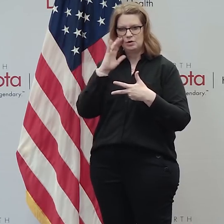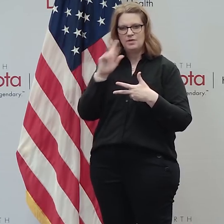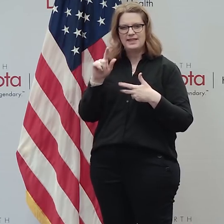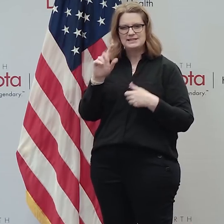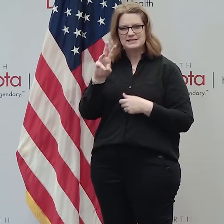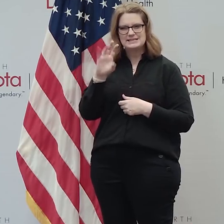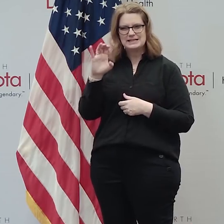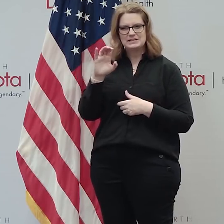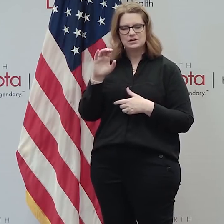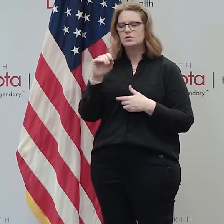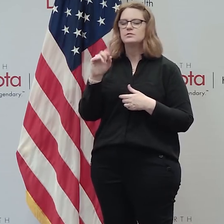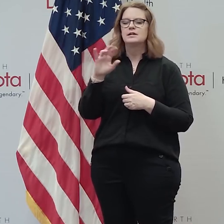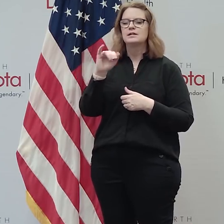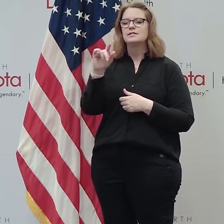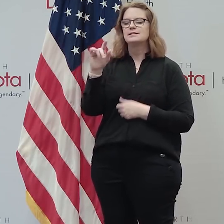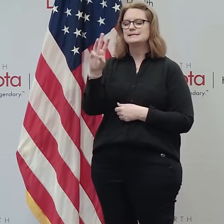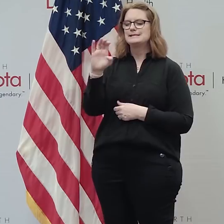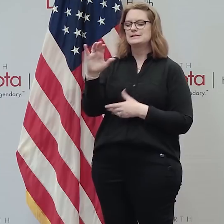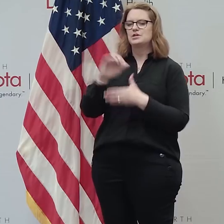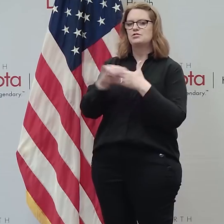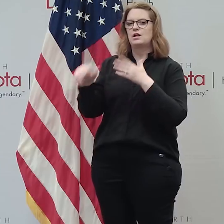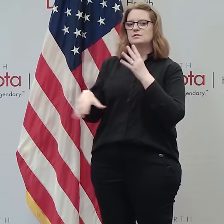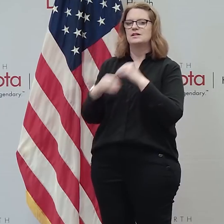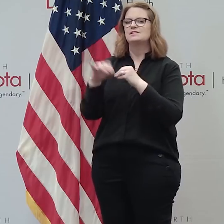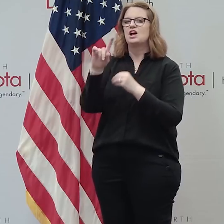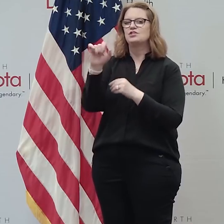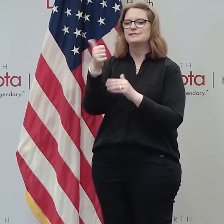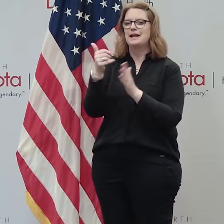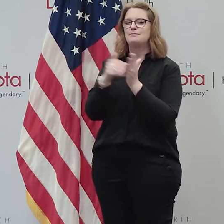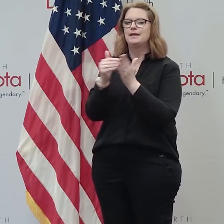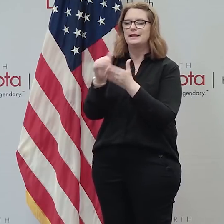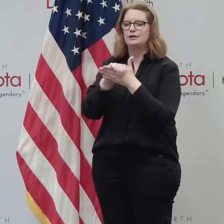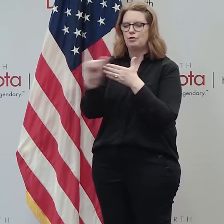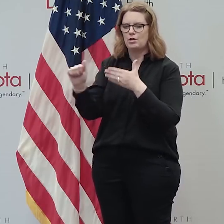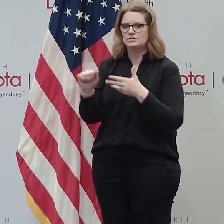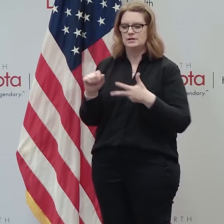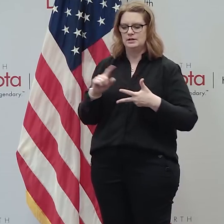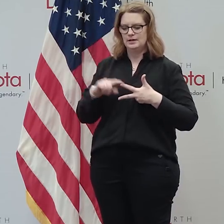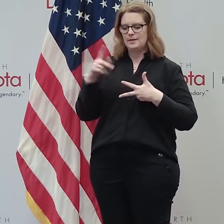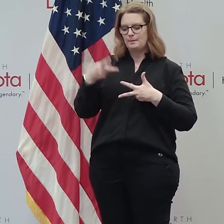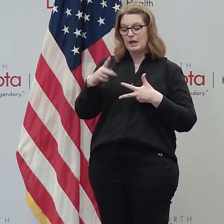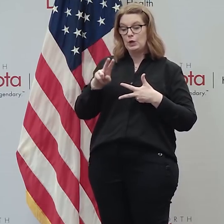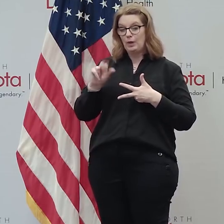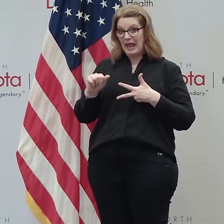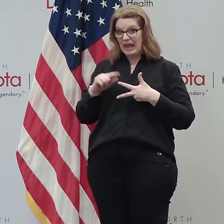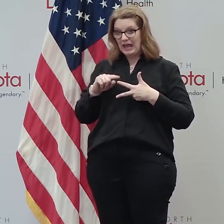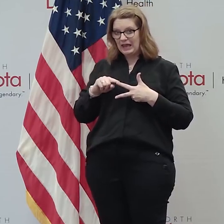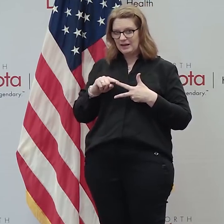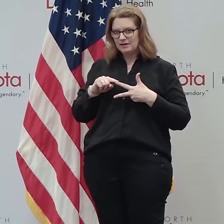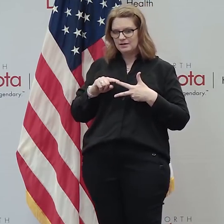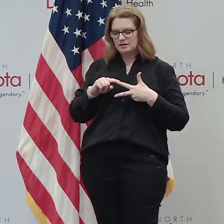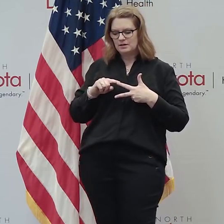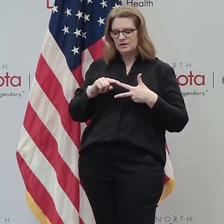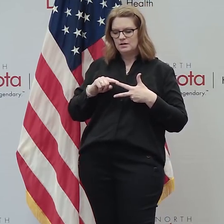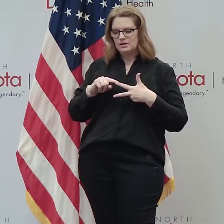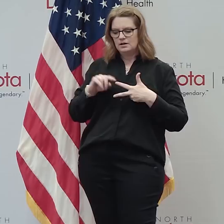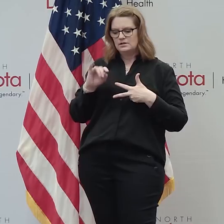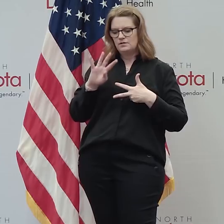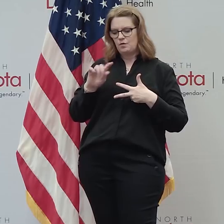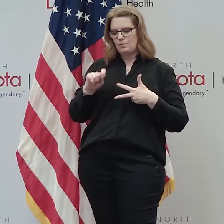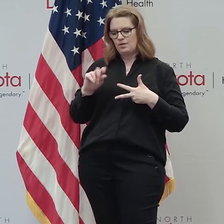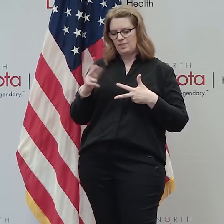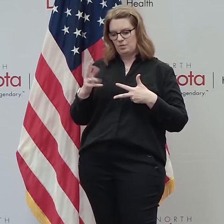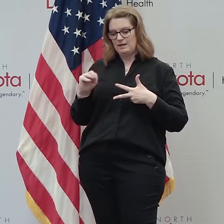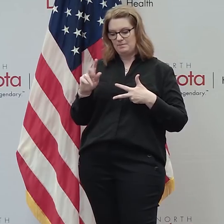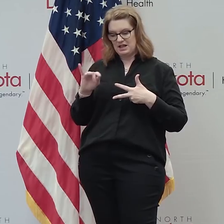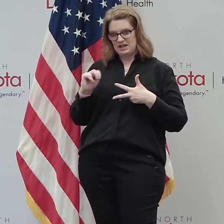kicker per week. $110 million have gone out to North Dakotans. And in the PUA, the pandemic unemployment assistance, is